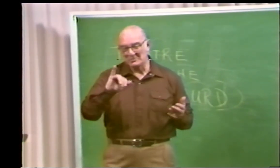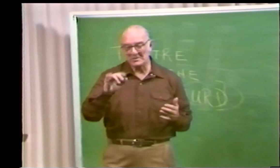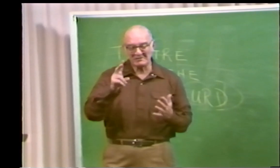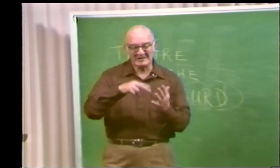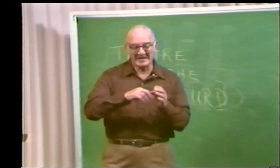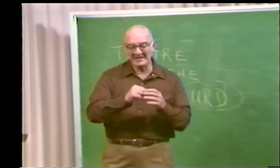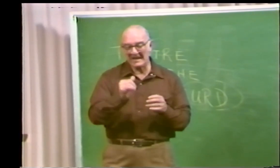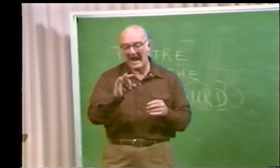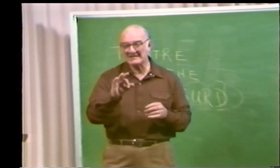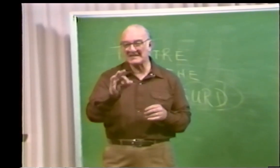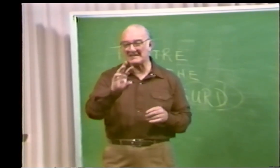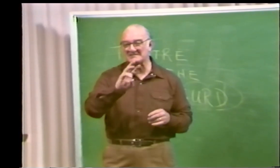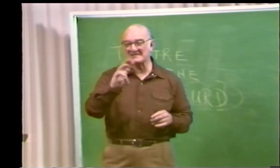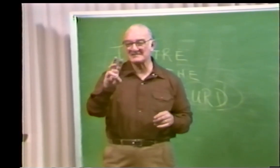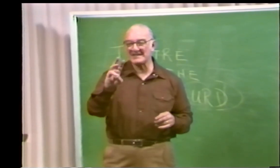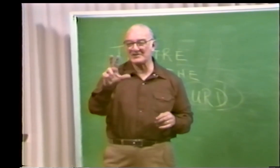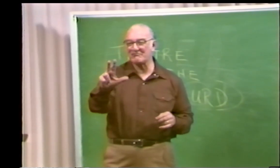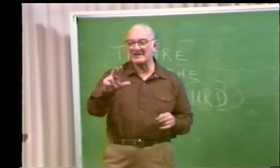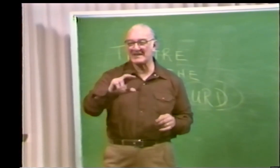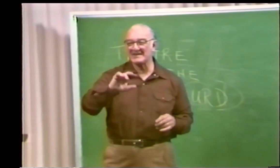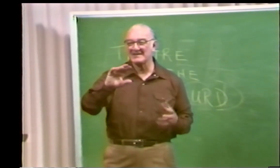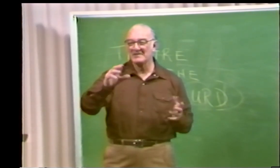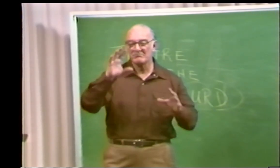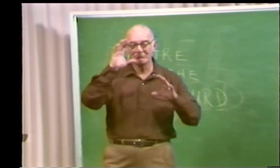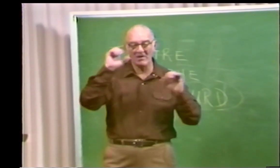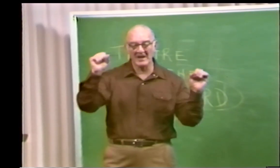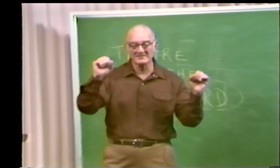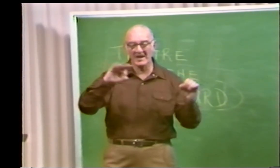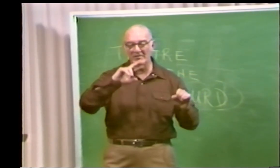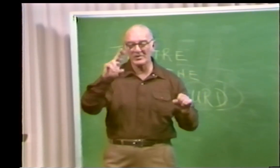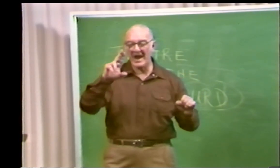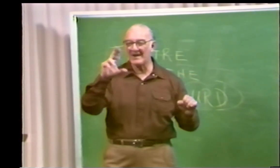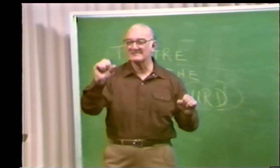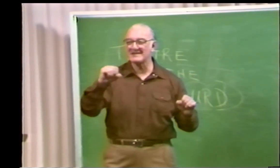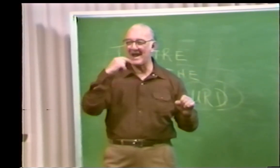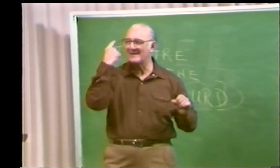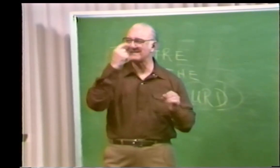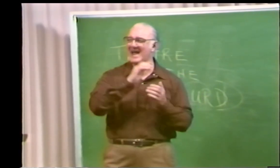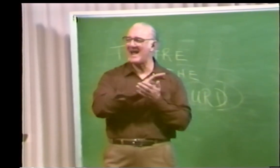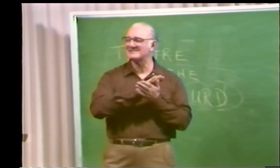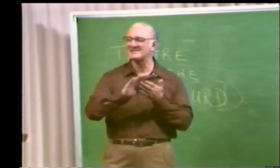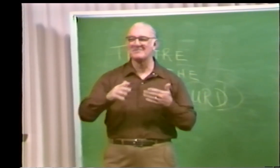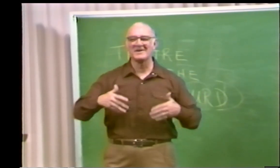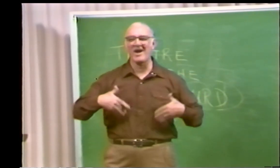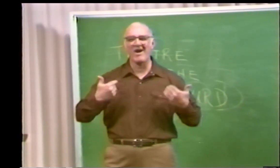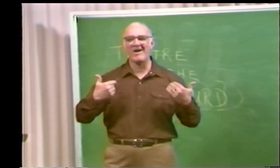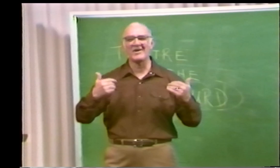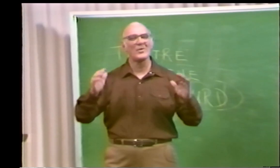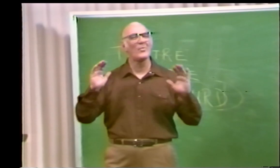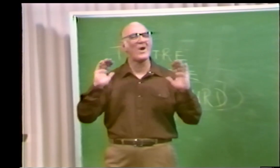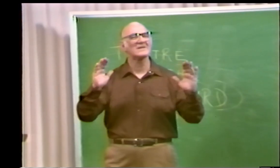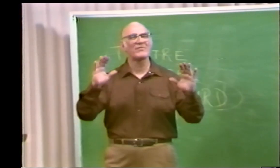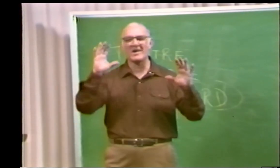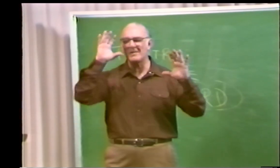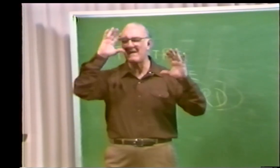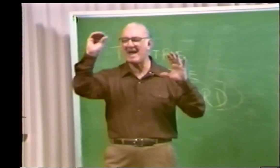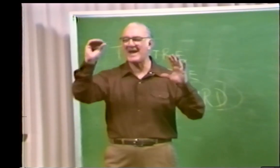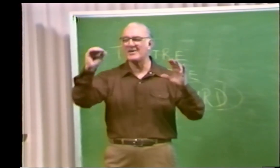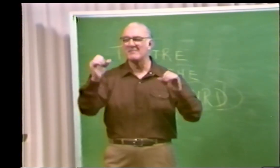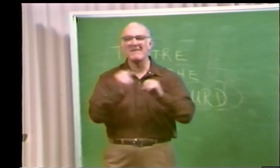We read in 1963, President of the United States, a handsome, young, wonderful man,